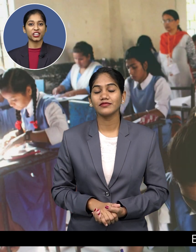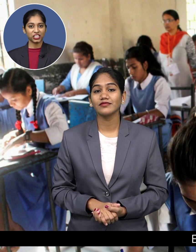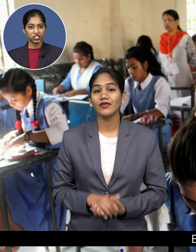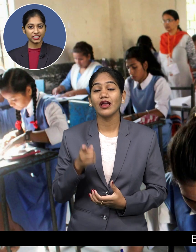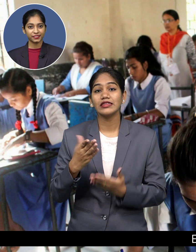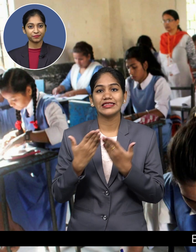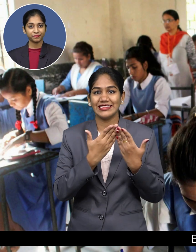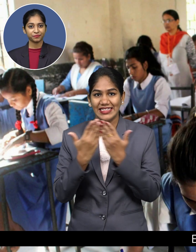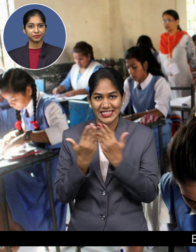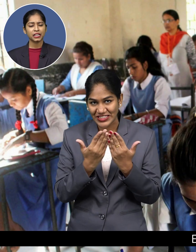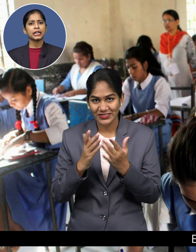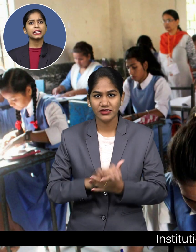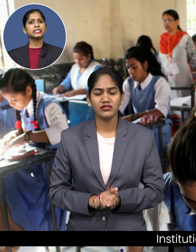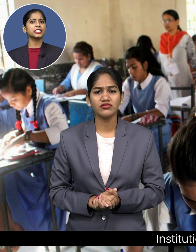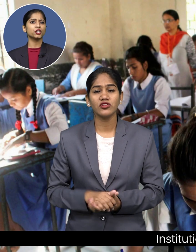Education.